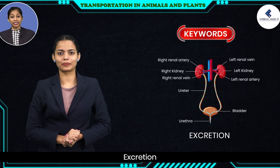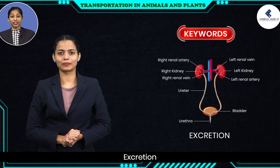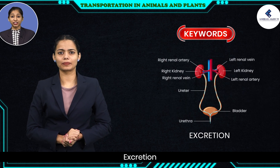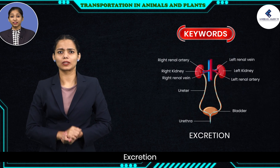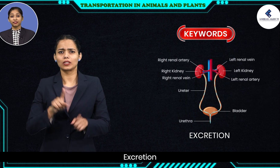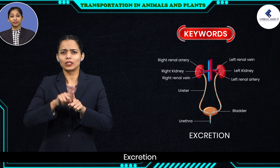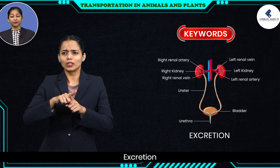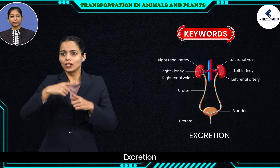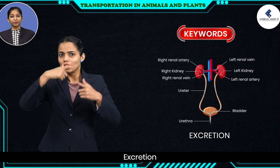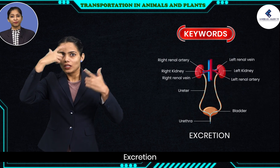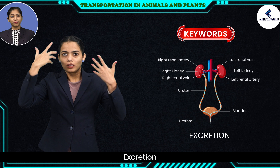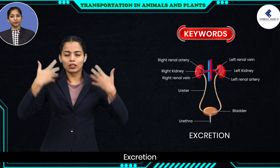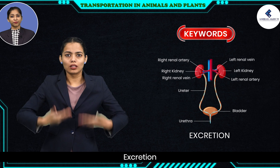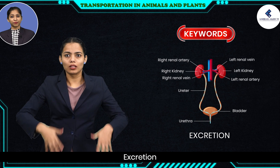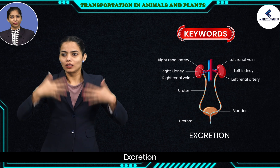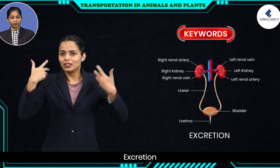excretion,